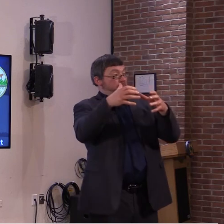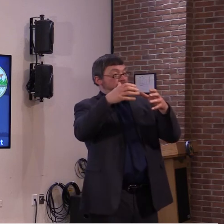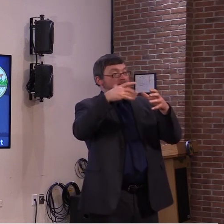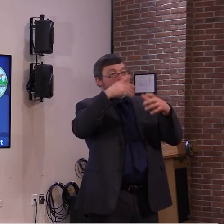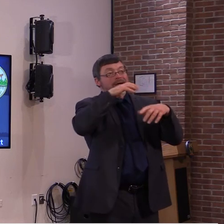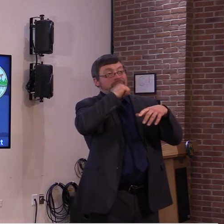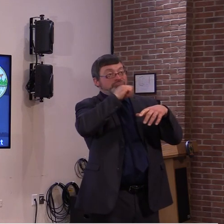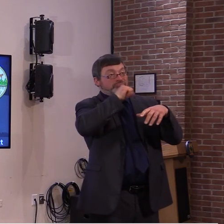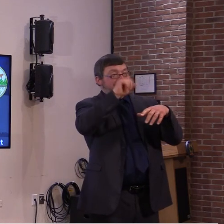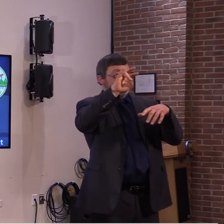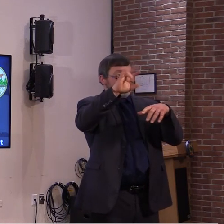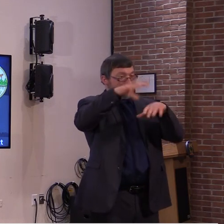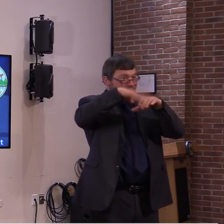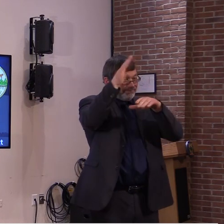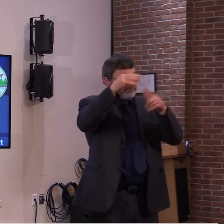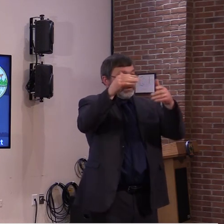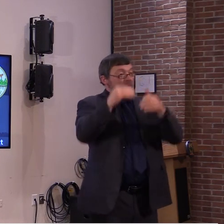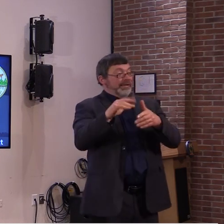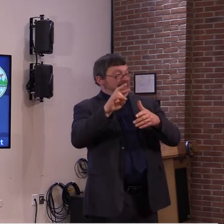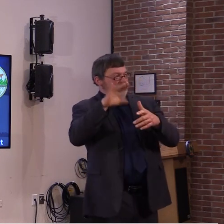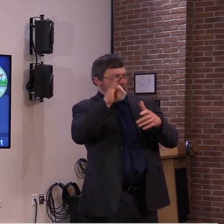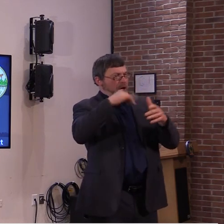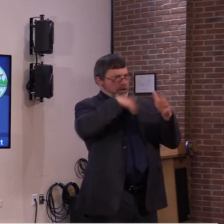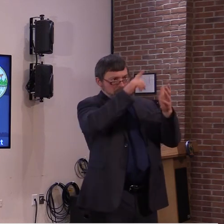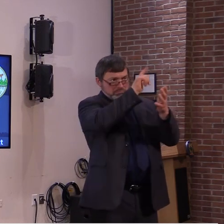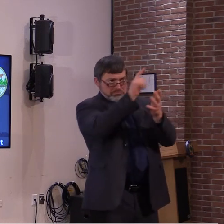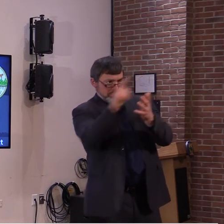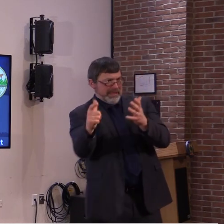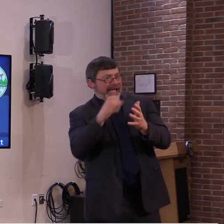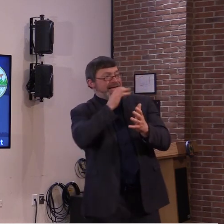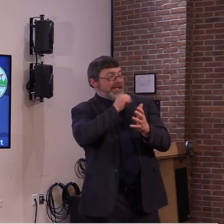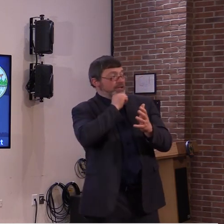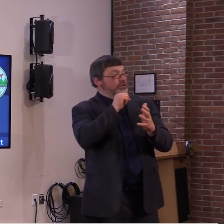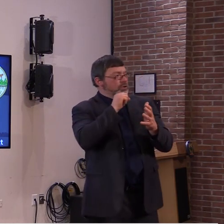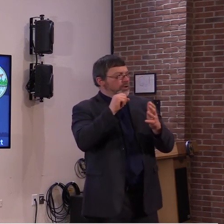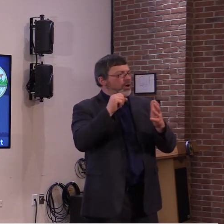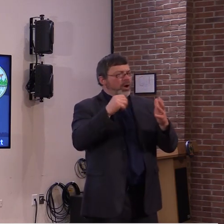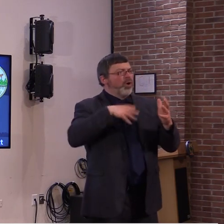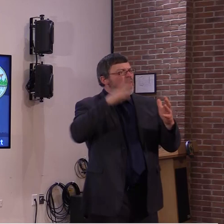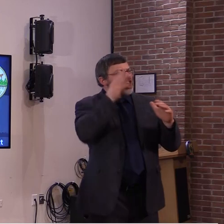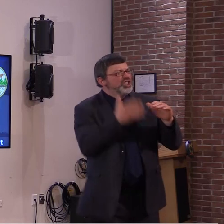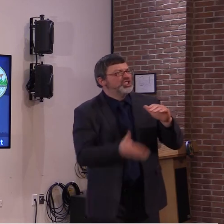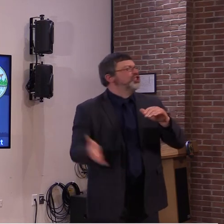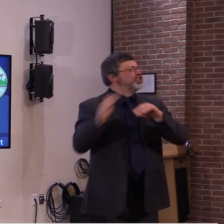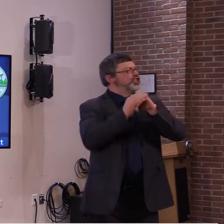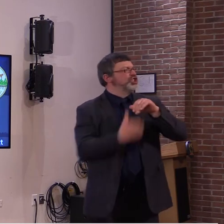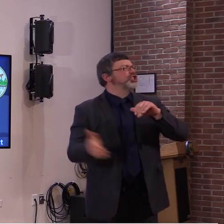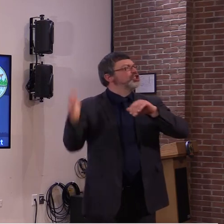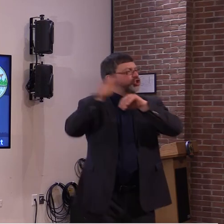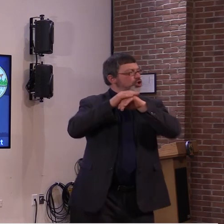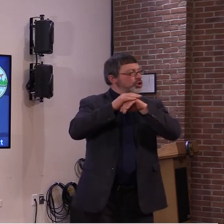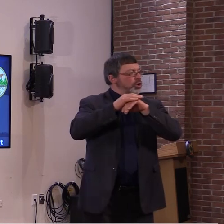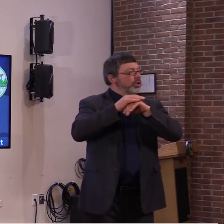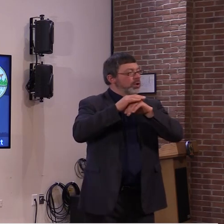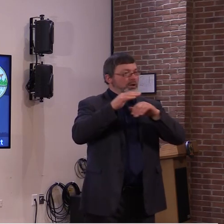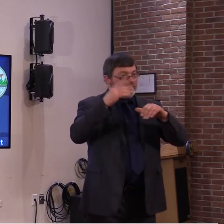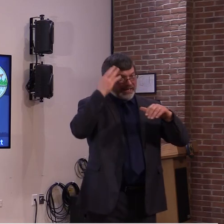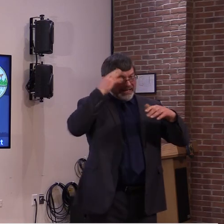vaccinations given. But at this point in time, just getting started. Again, I mean, this is new in terms of a